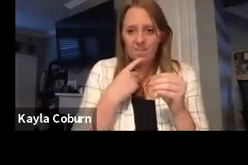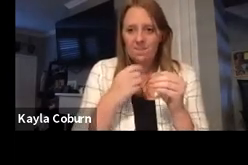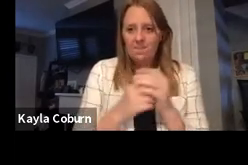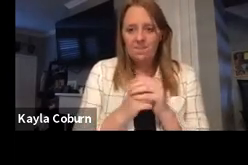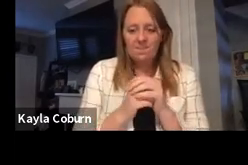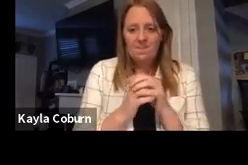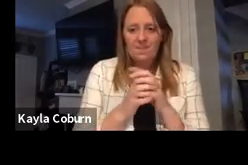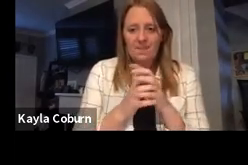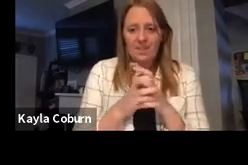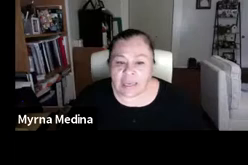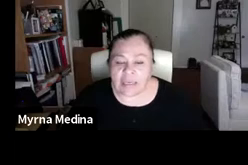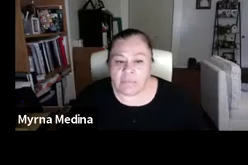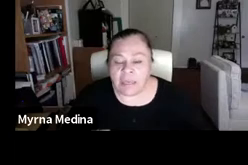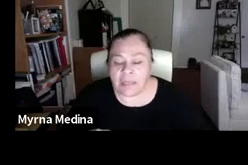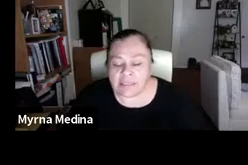them.